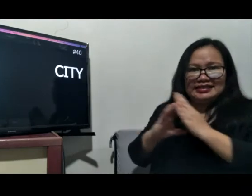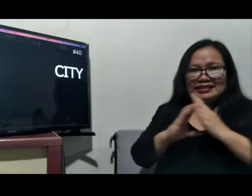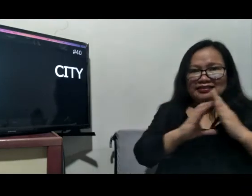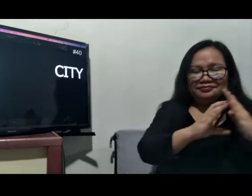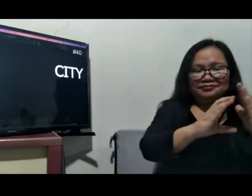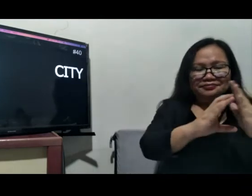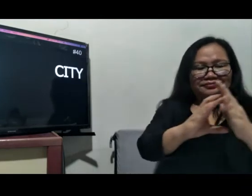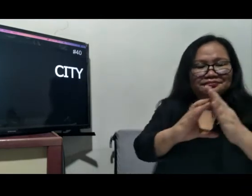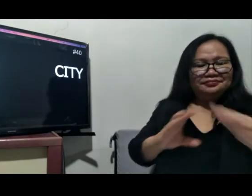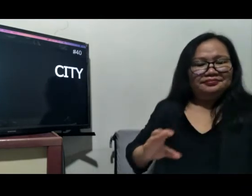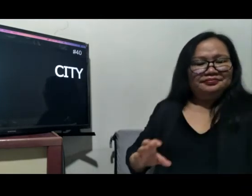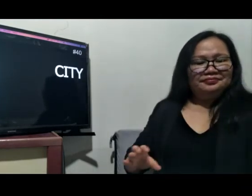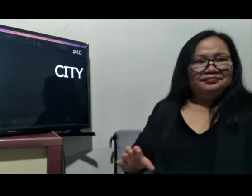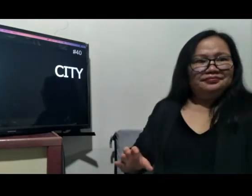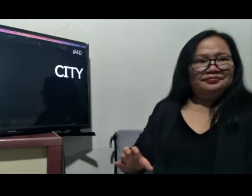City.